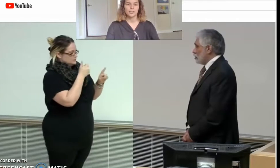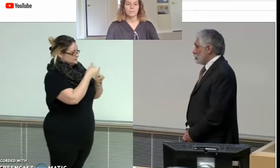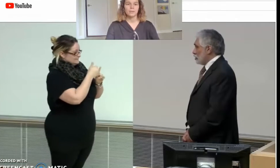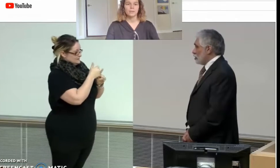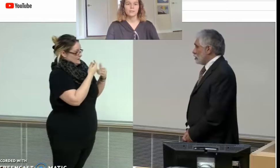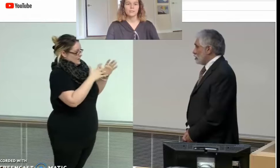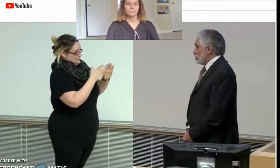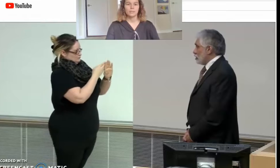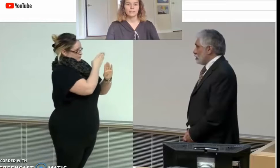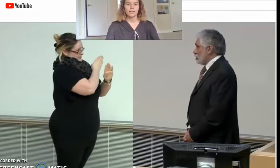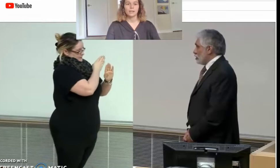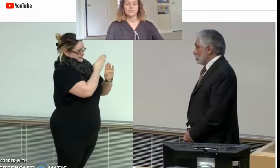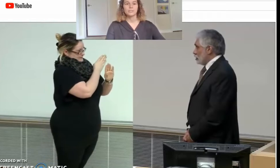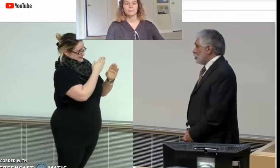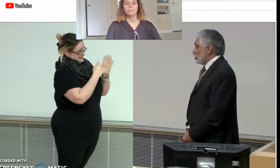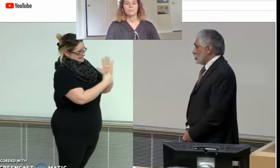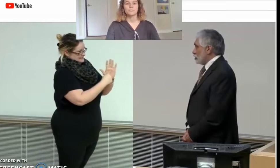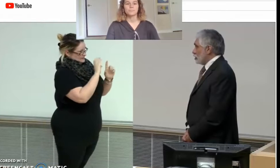them with sign language.